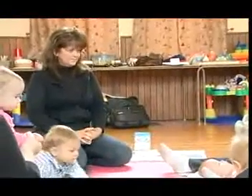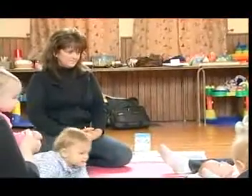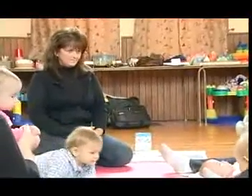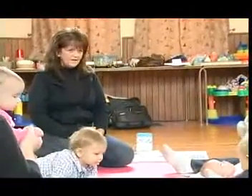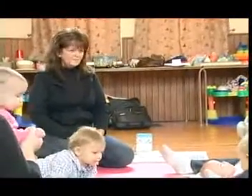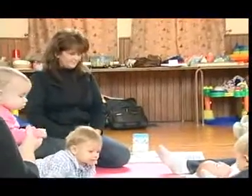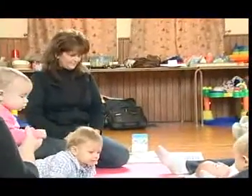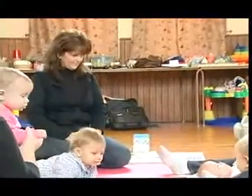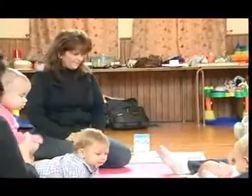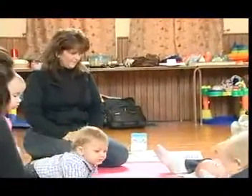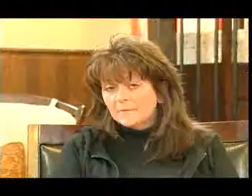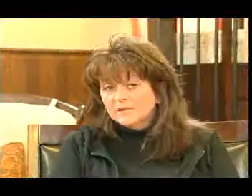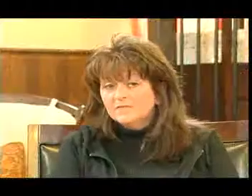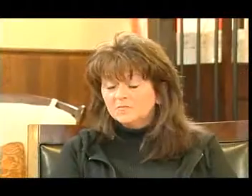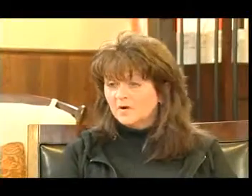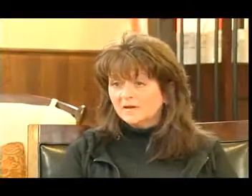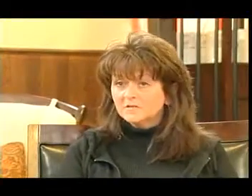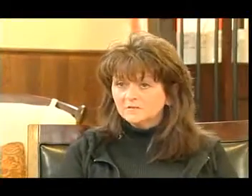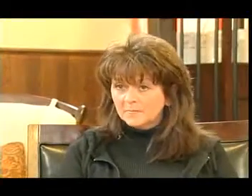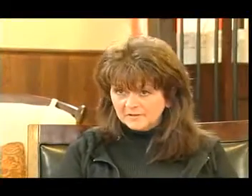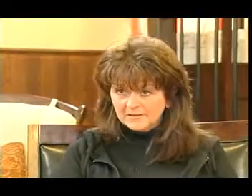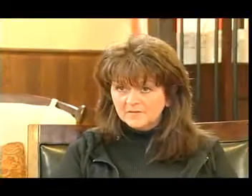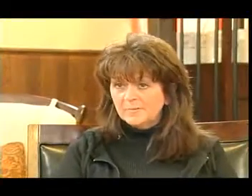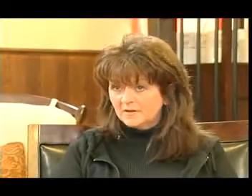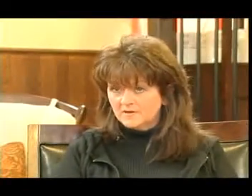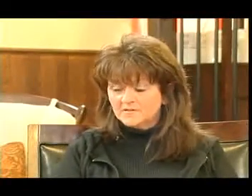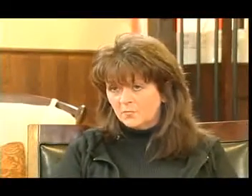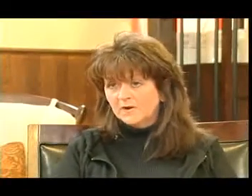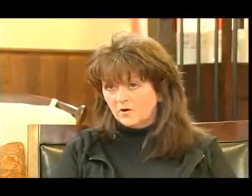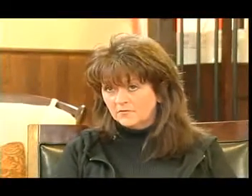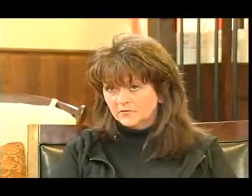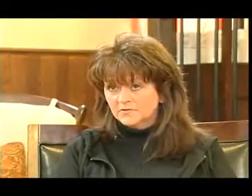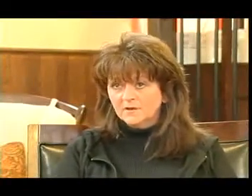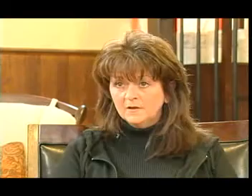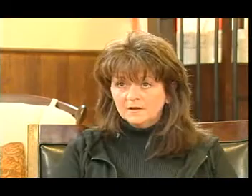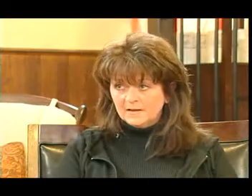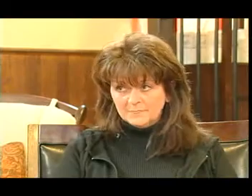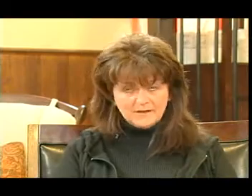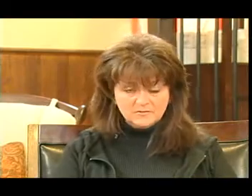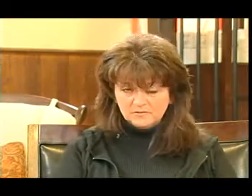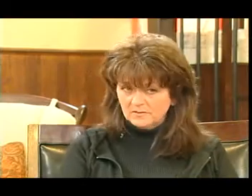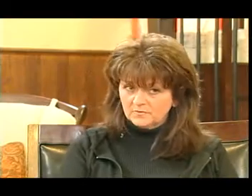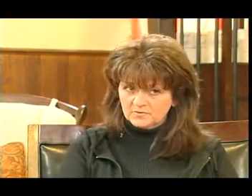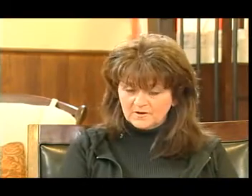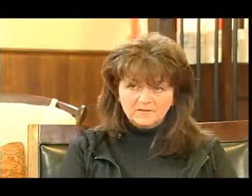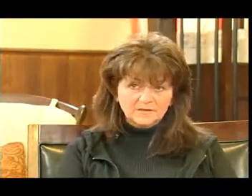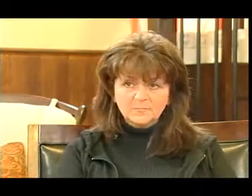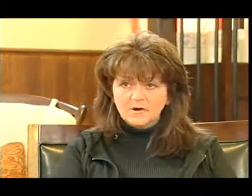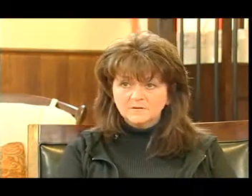working, but the brain too. I believe in what I do. I believe in it because of what it offers. Again, back to the strengthening the bond